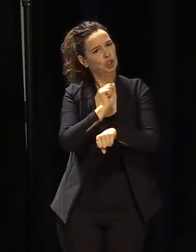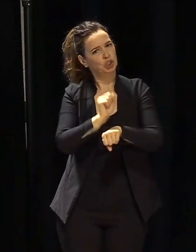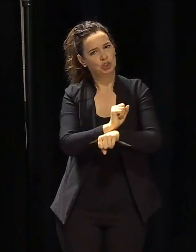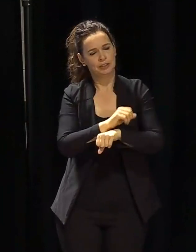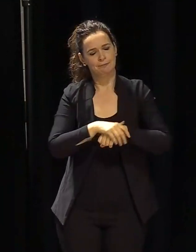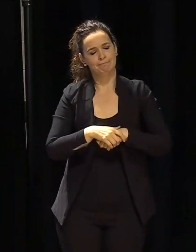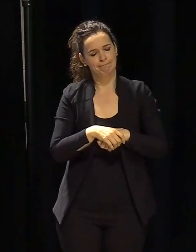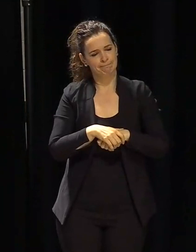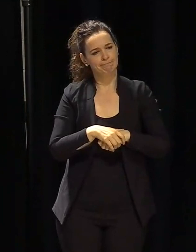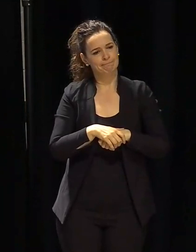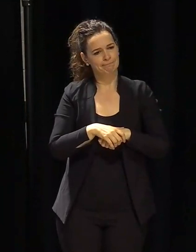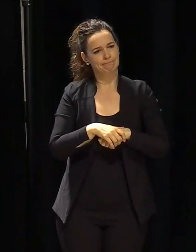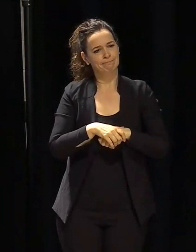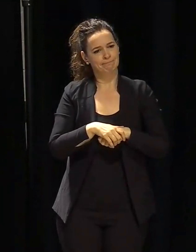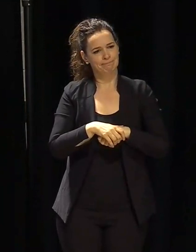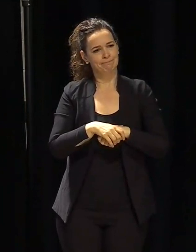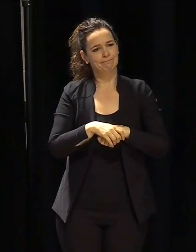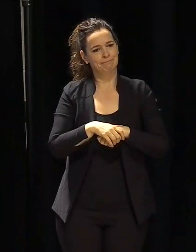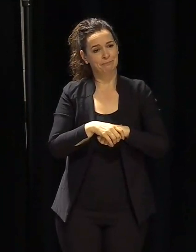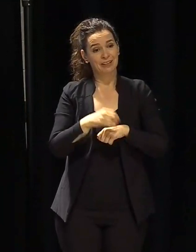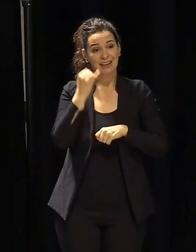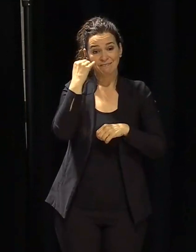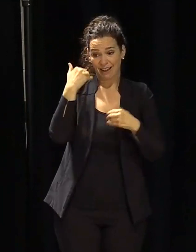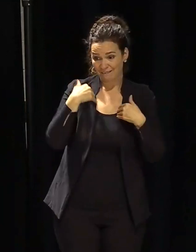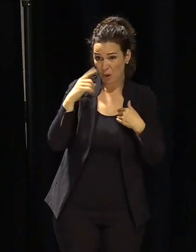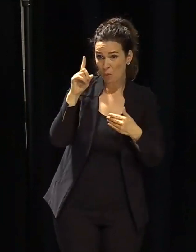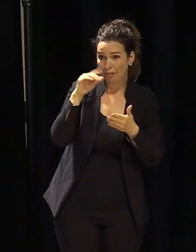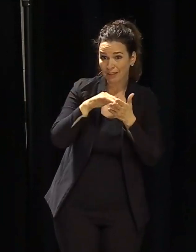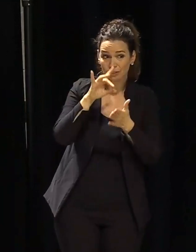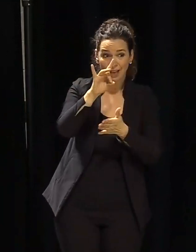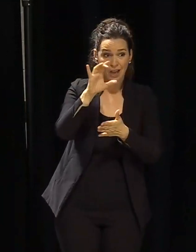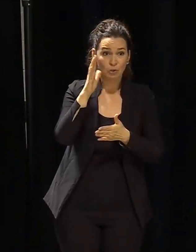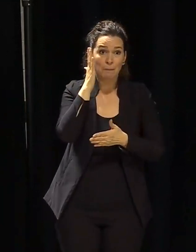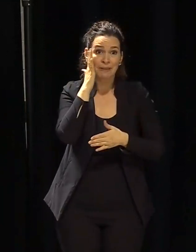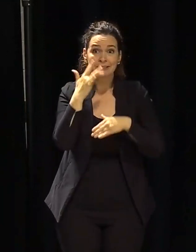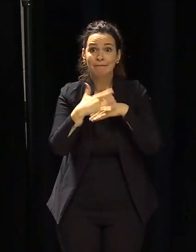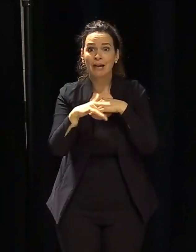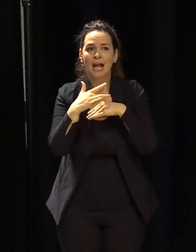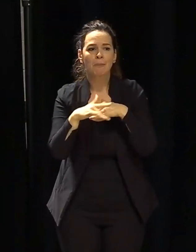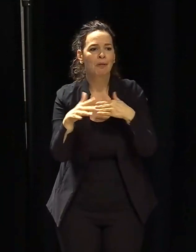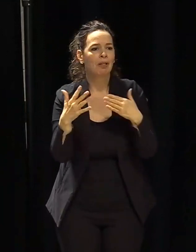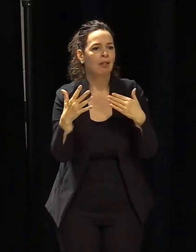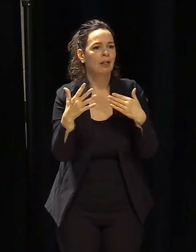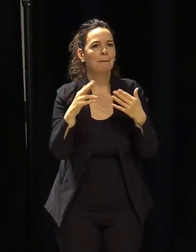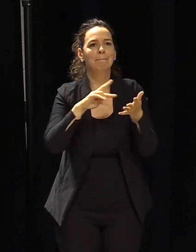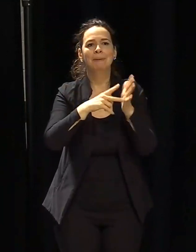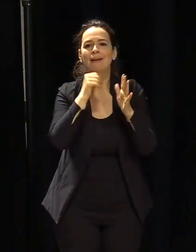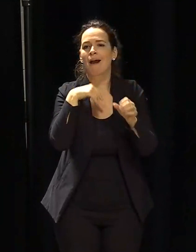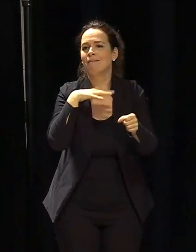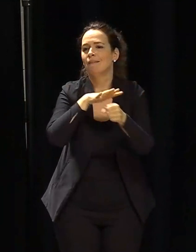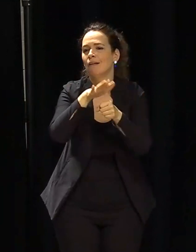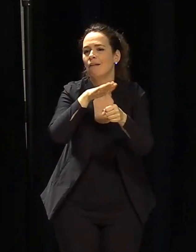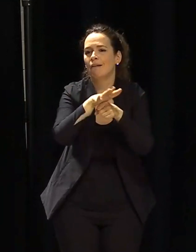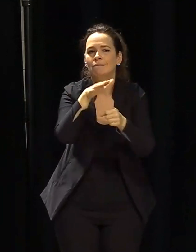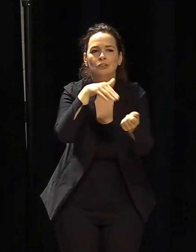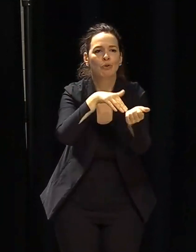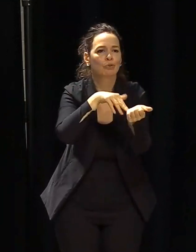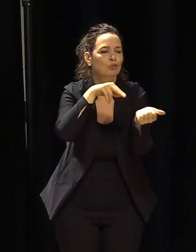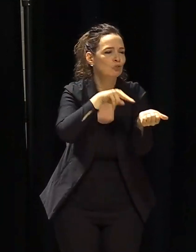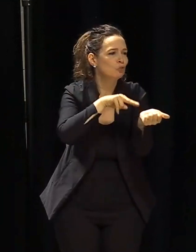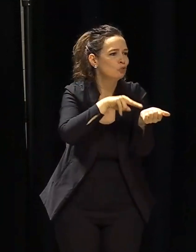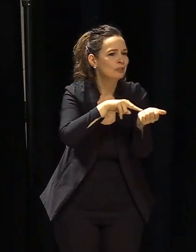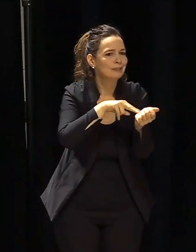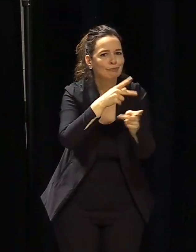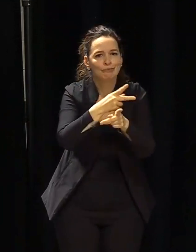But before 1,800, you probably have a different problem, right? You probably don't have nurses, and you run into another